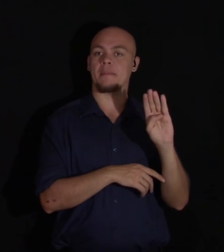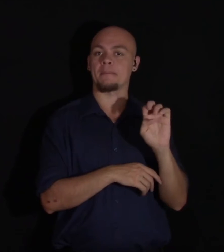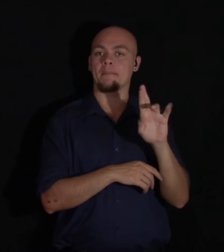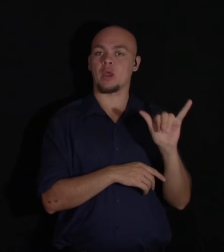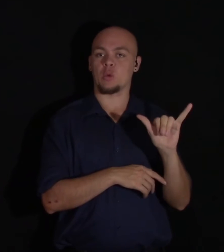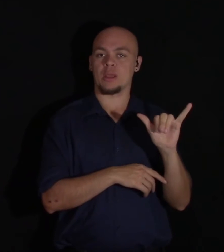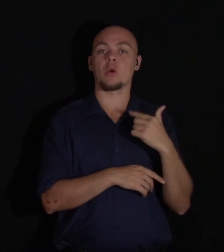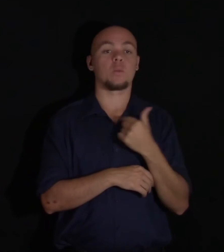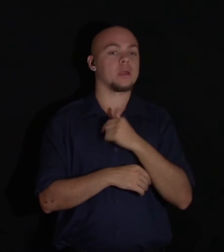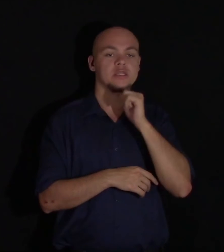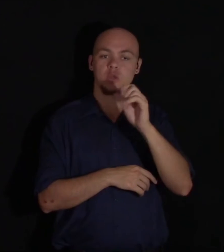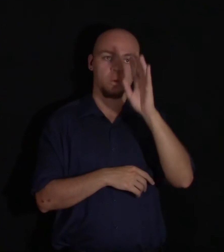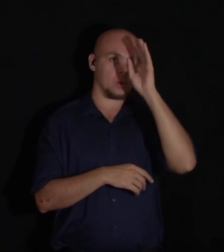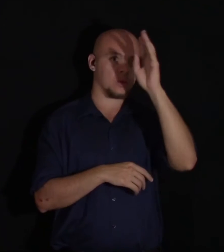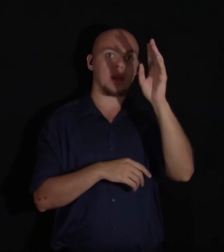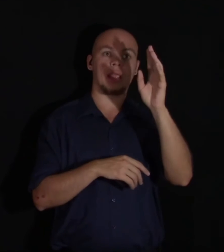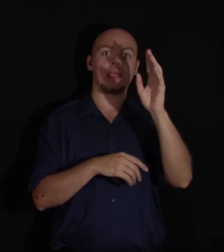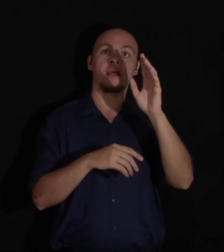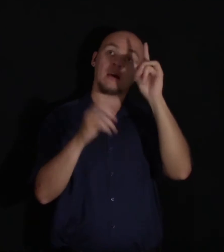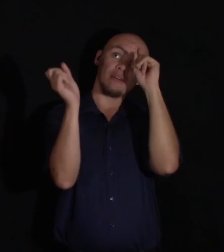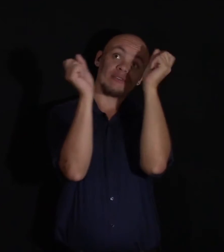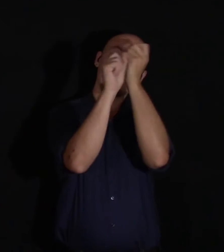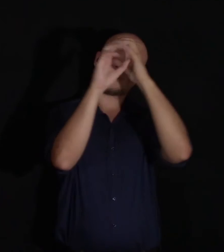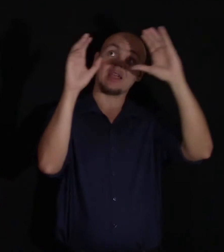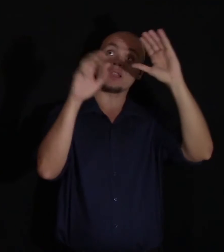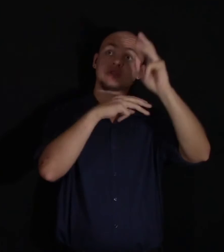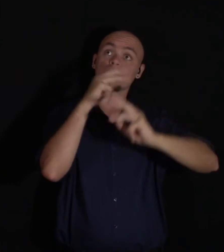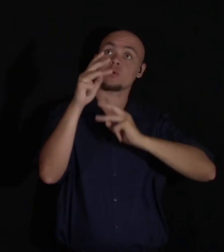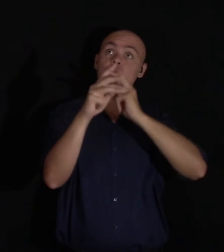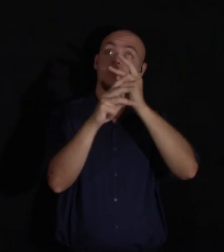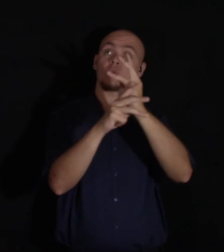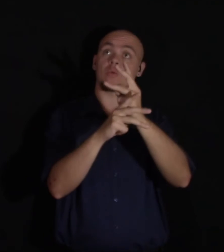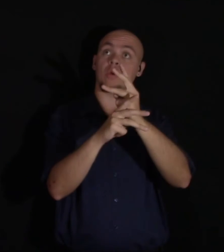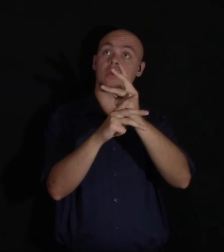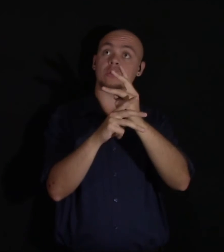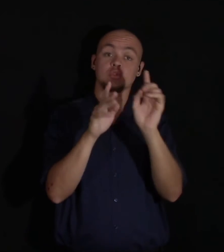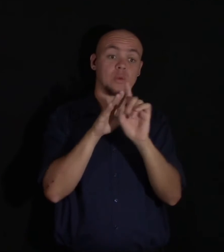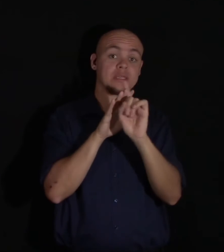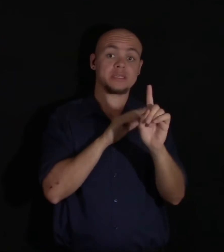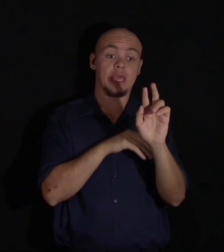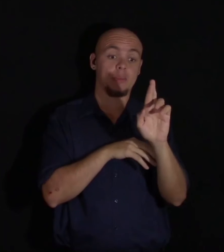a fantasy world to escape reality. We create it to be able to stay.